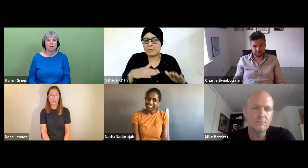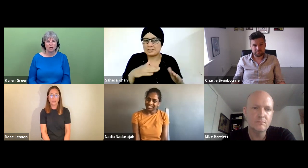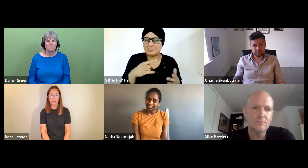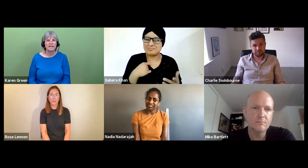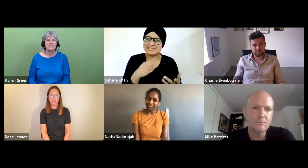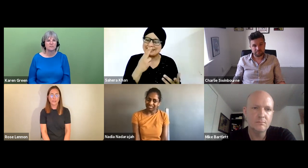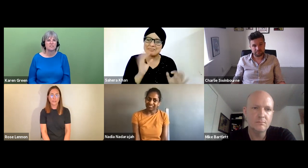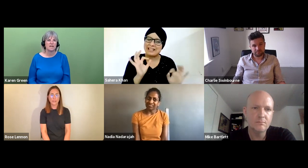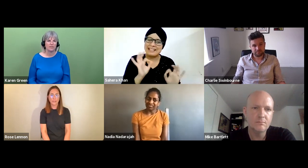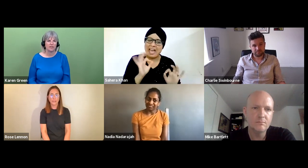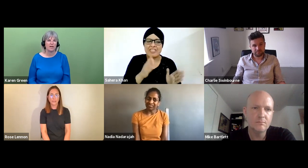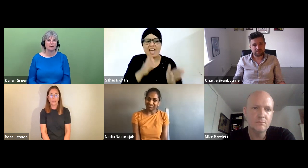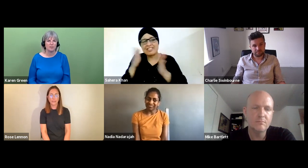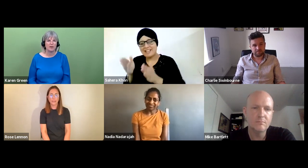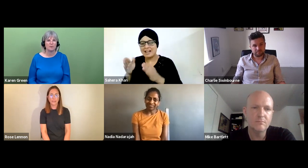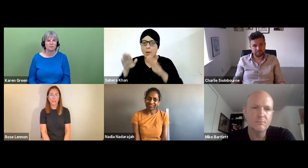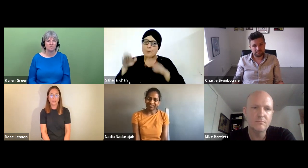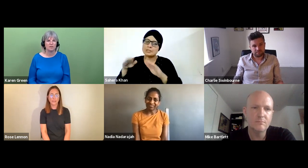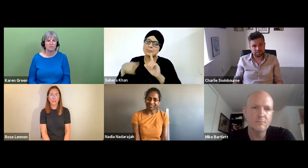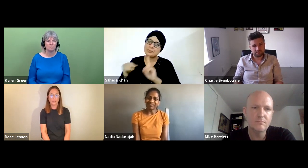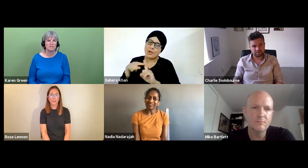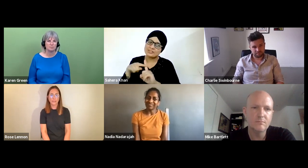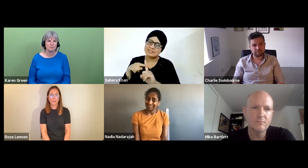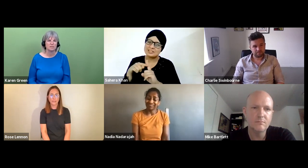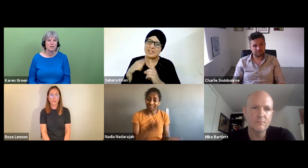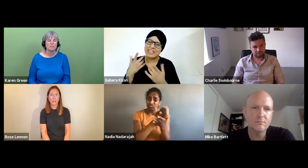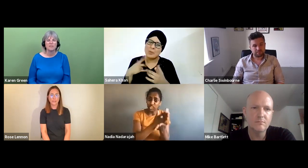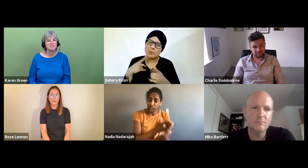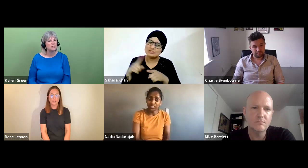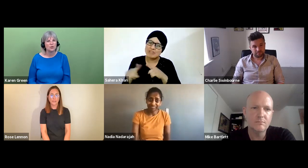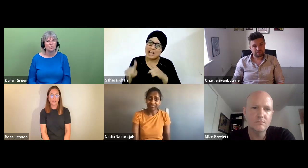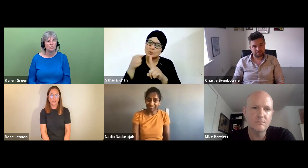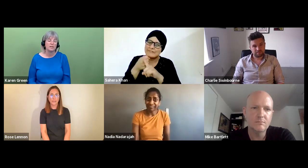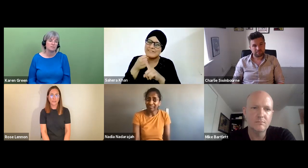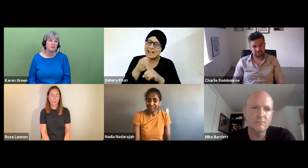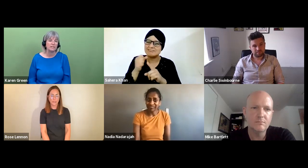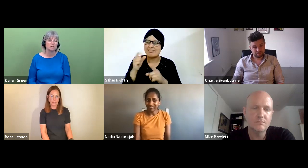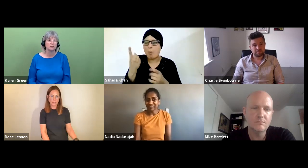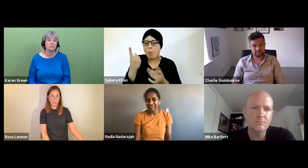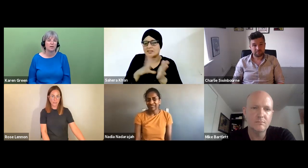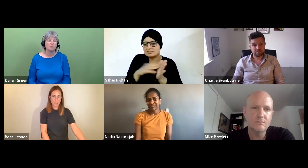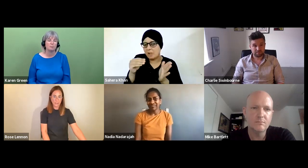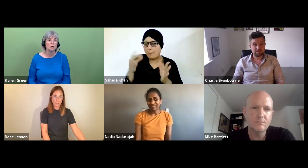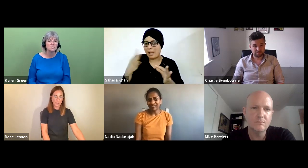of negativity out there about Muslims, but there's very little positive